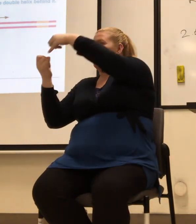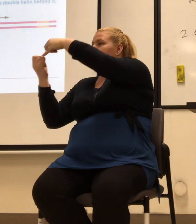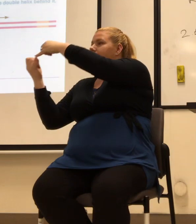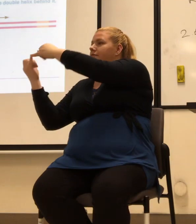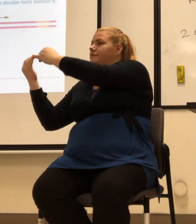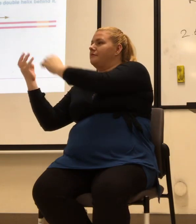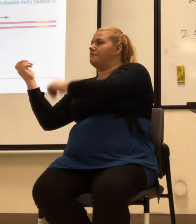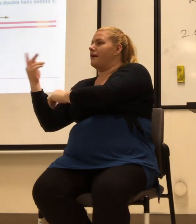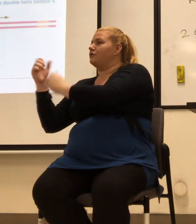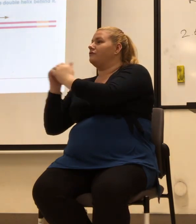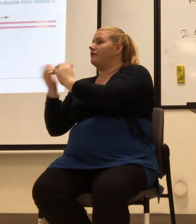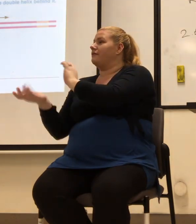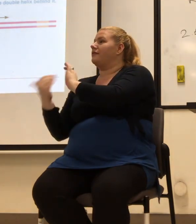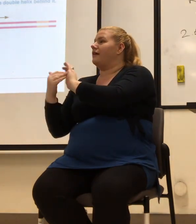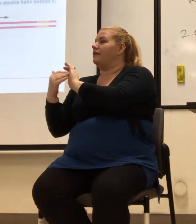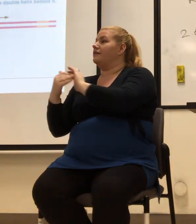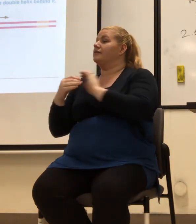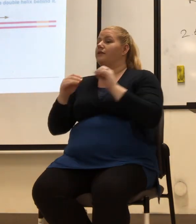with